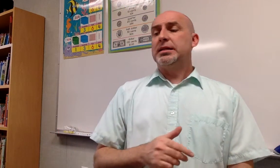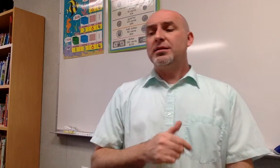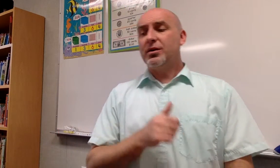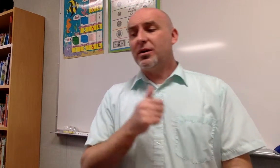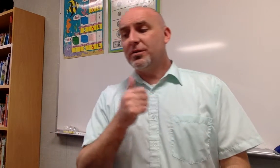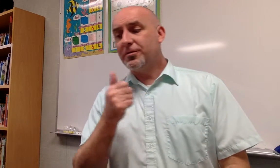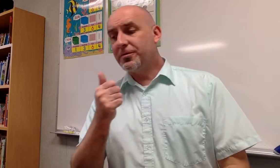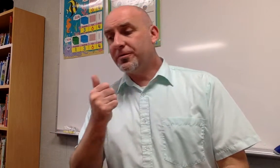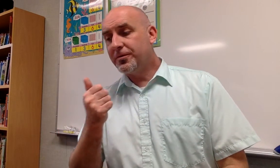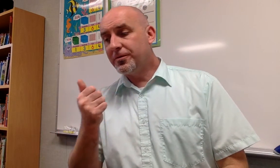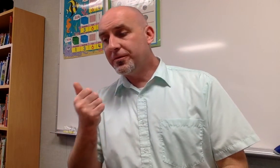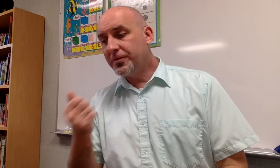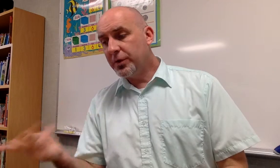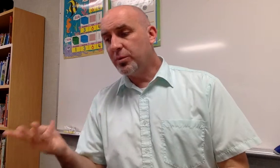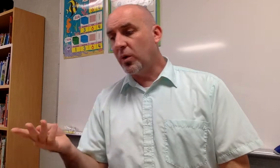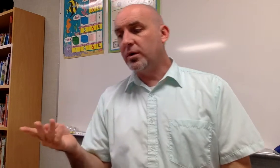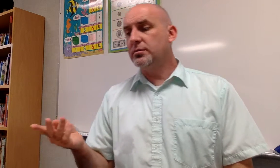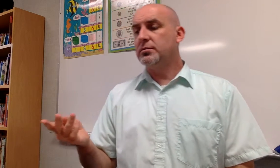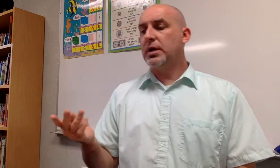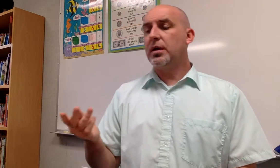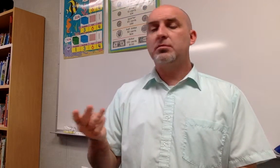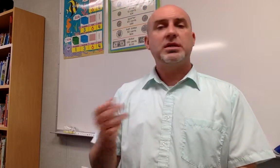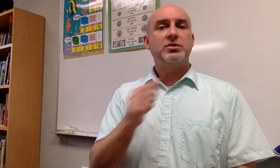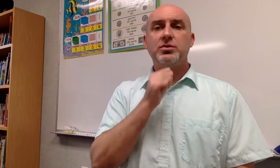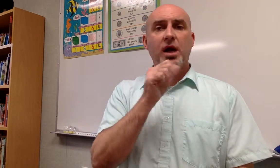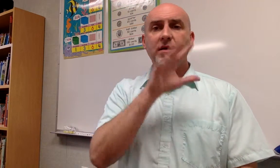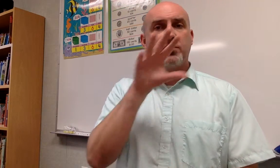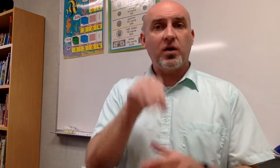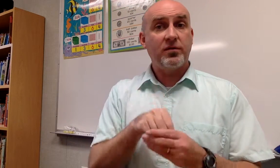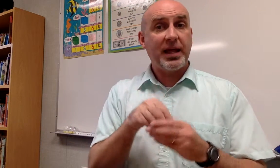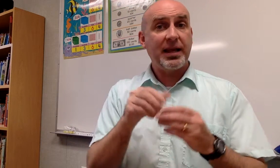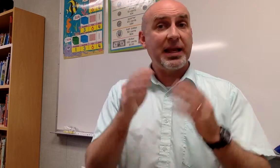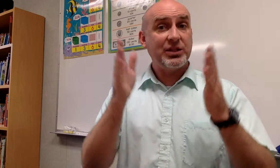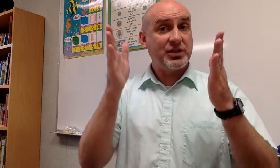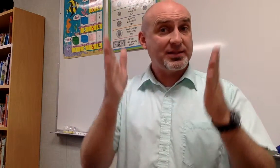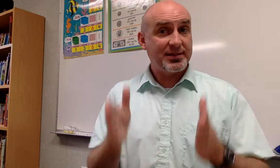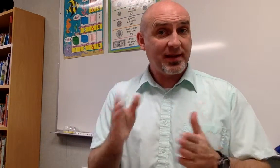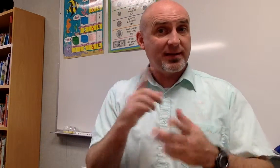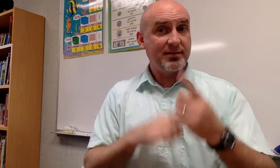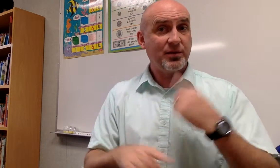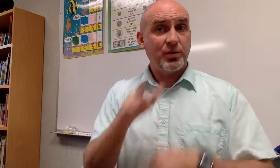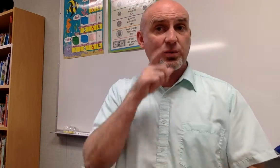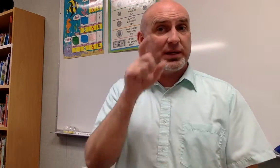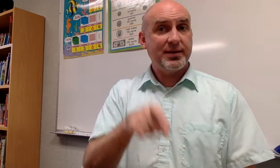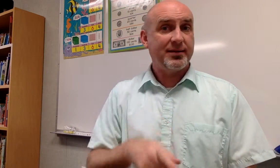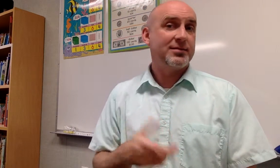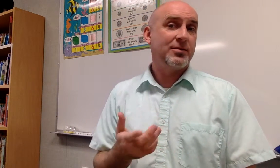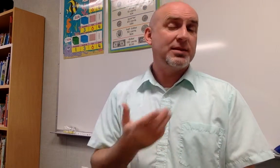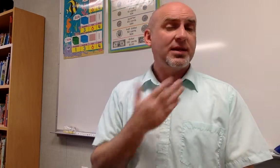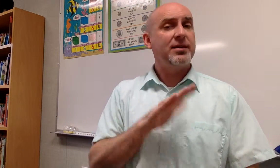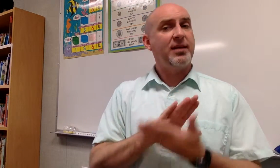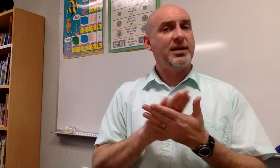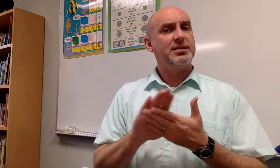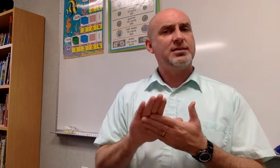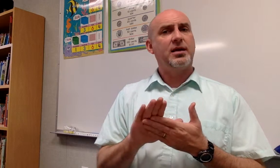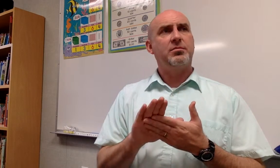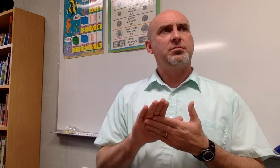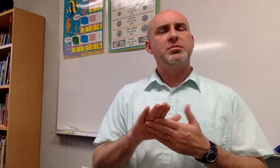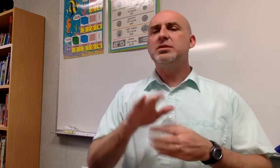there are a few more that do not involve that agent sign. You don't need it, so that's kind of nice. But just a